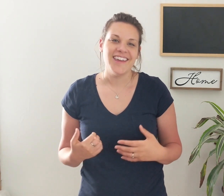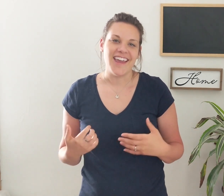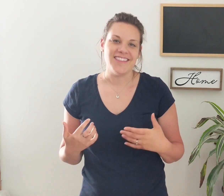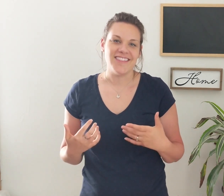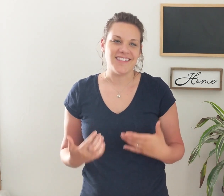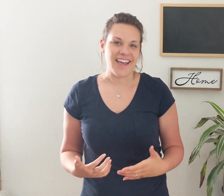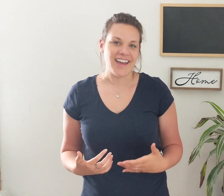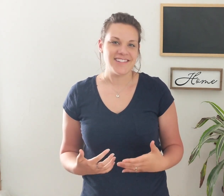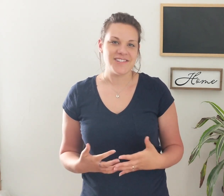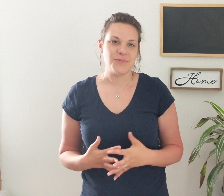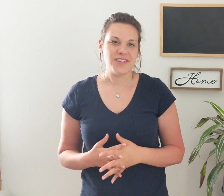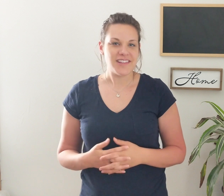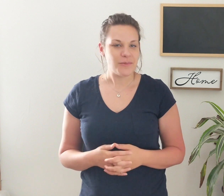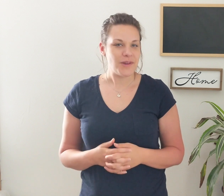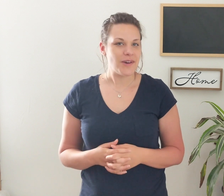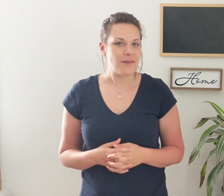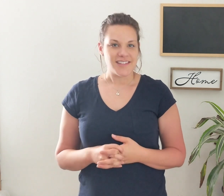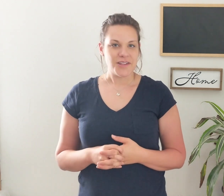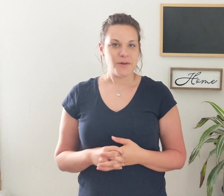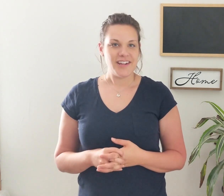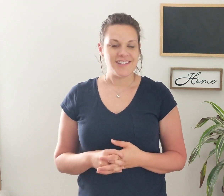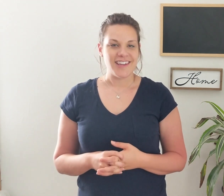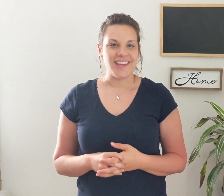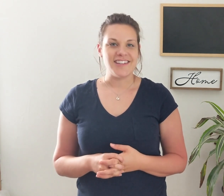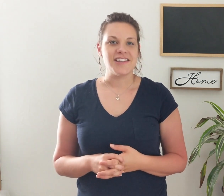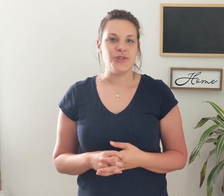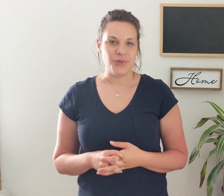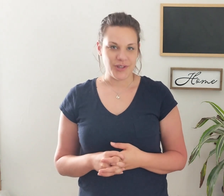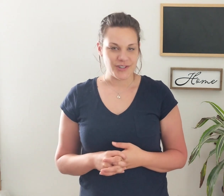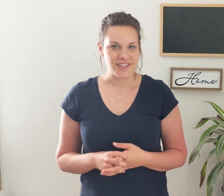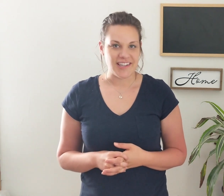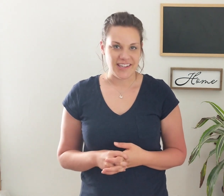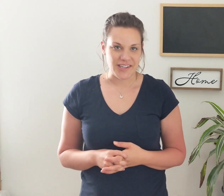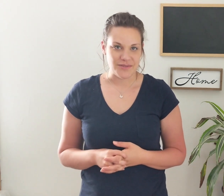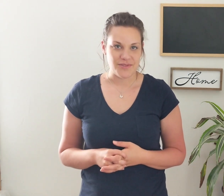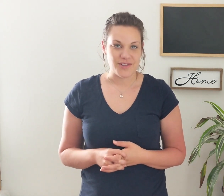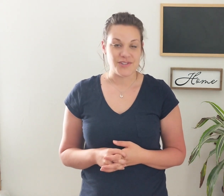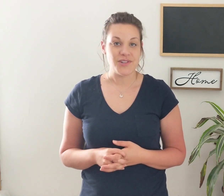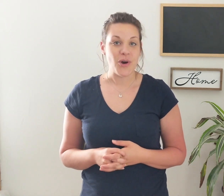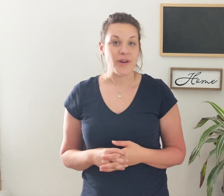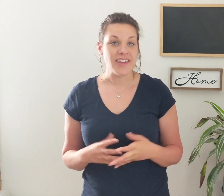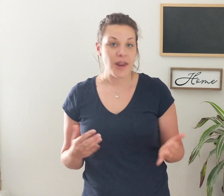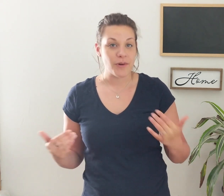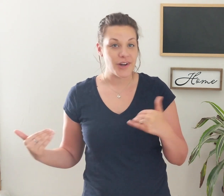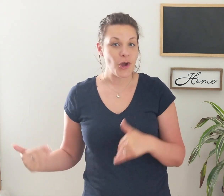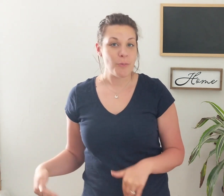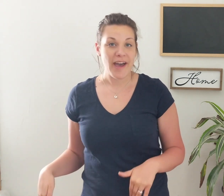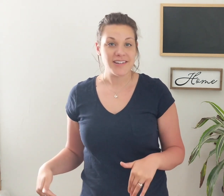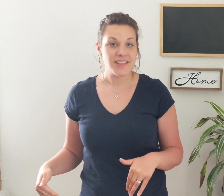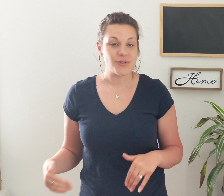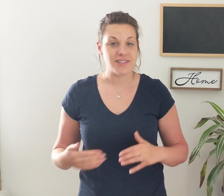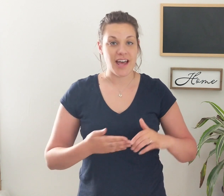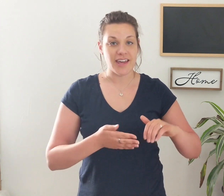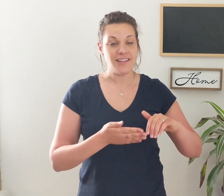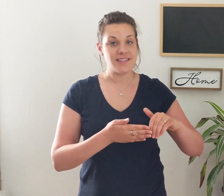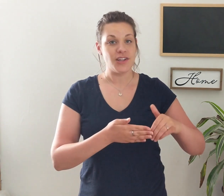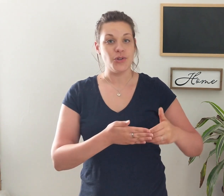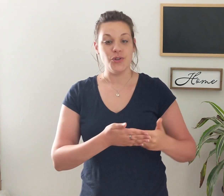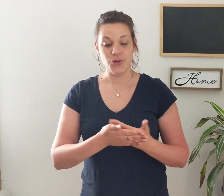and then the last one that we celebrate is New Year's Eve. So again, we're gonna go back to those signs,